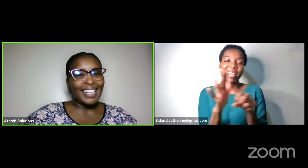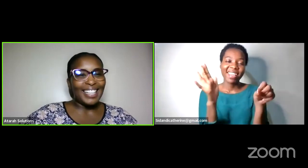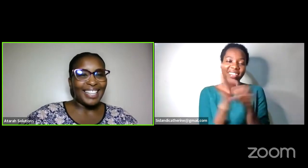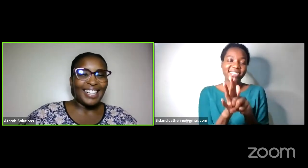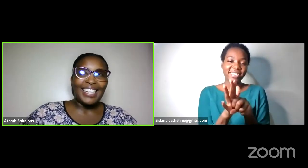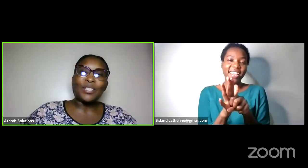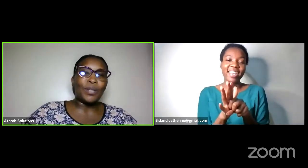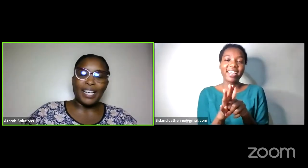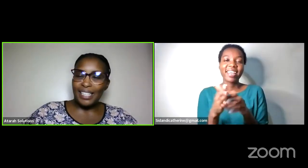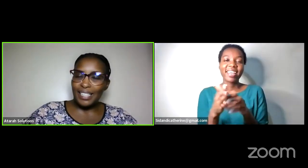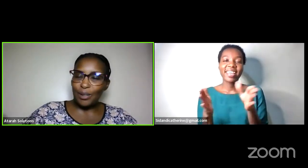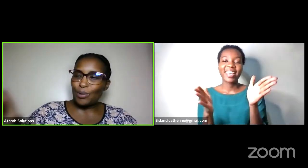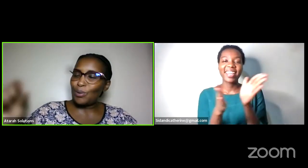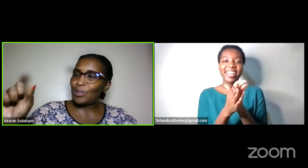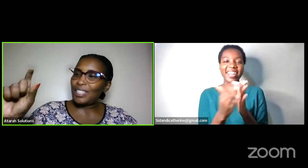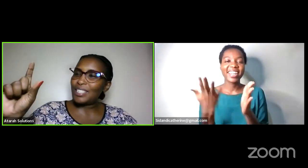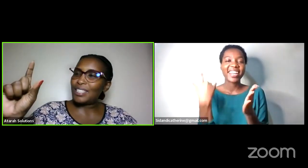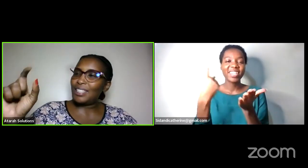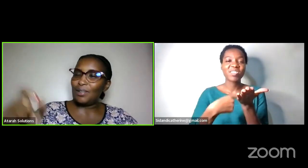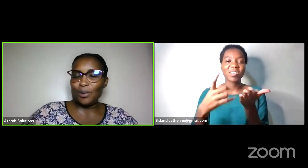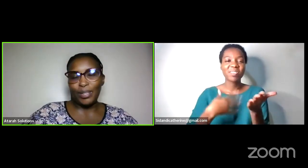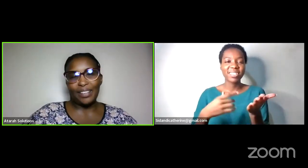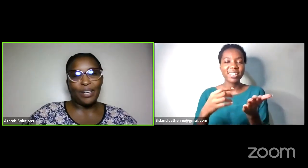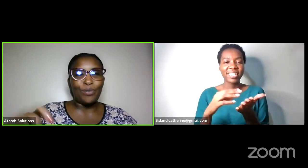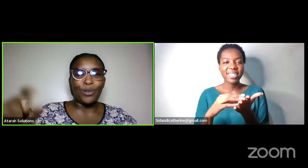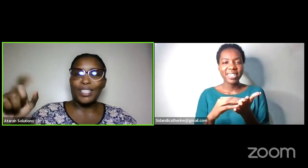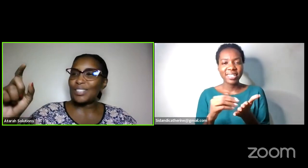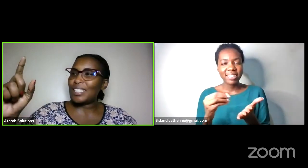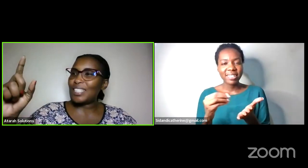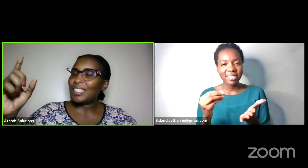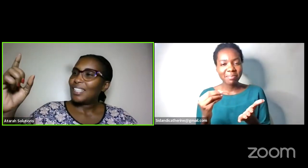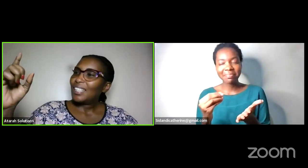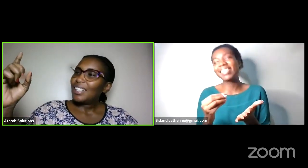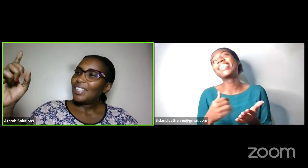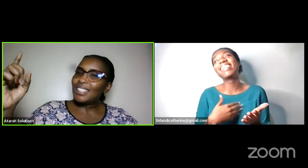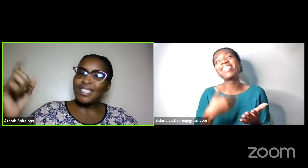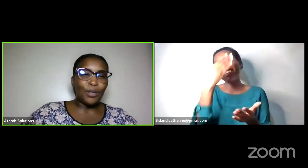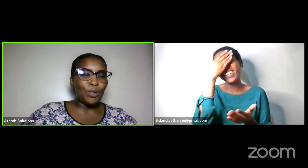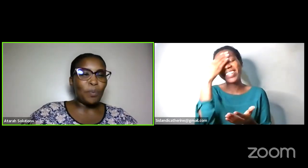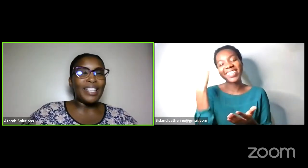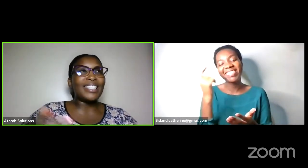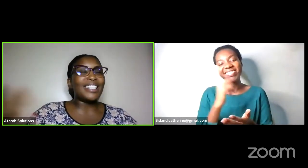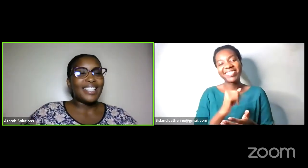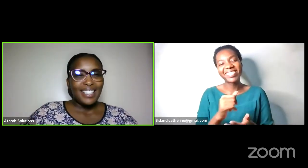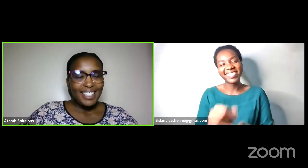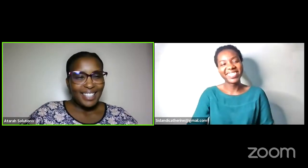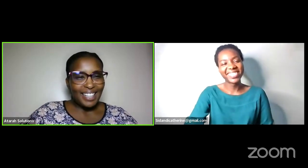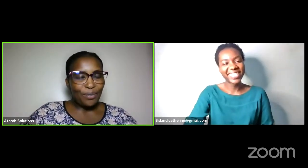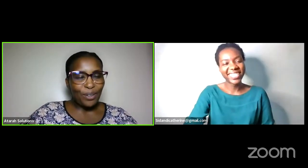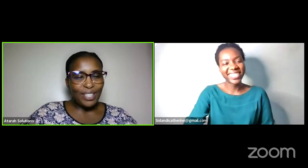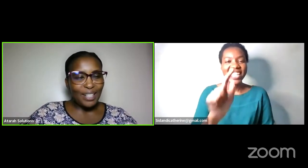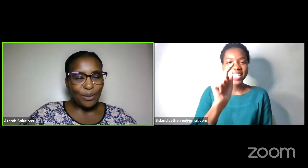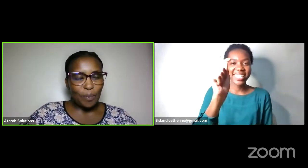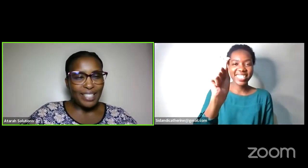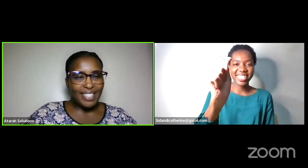And last week I learned how to do this. Oh God, I have now forgotten already. How do you spell T? I